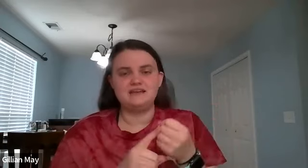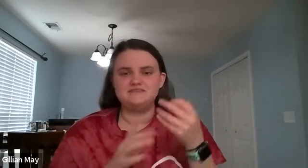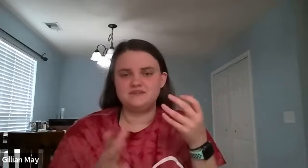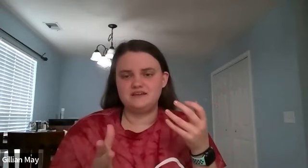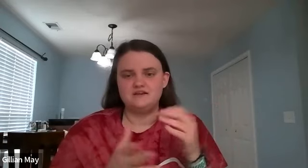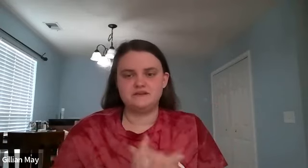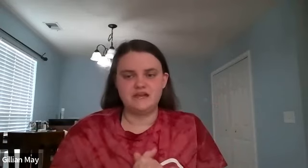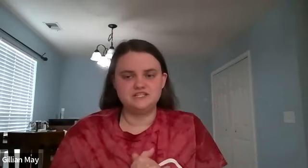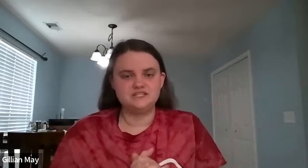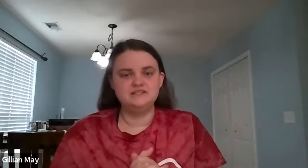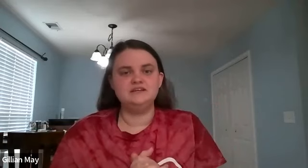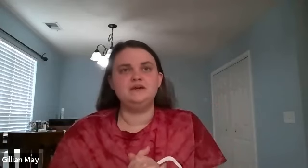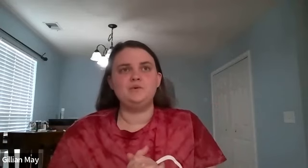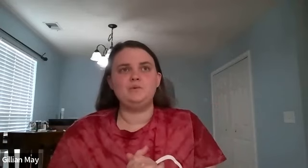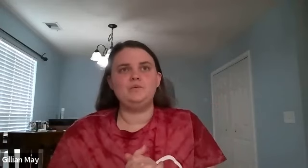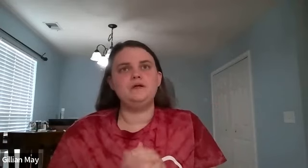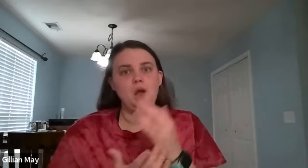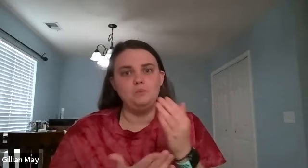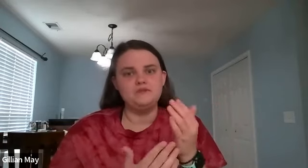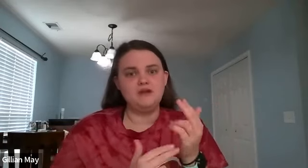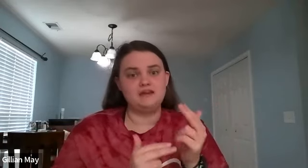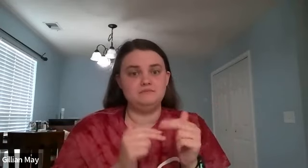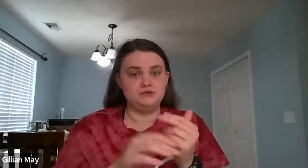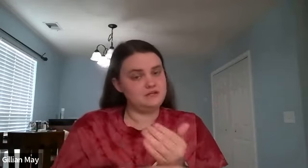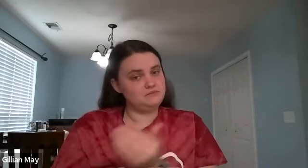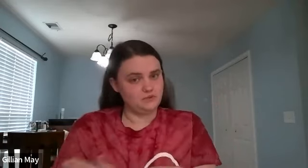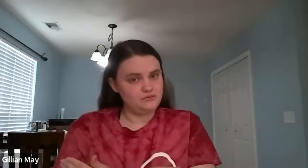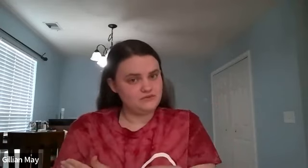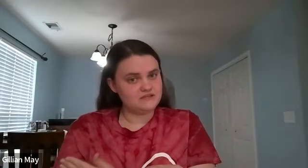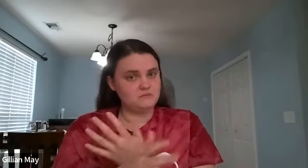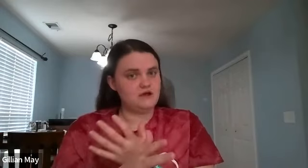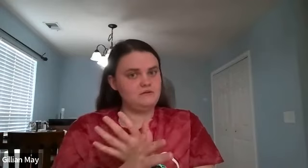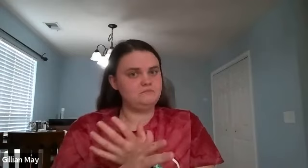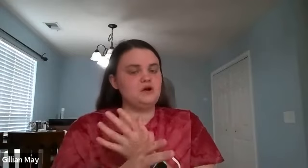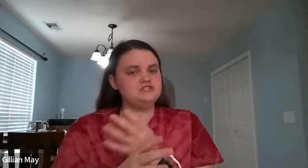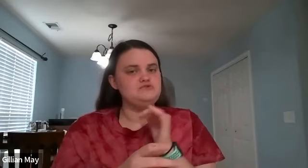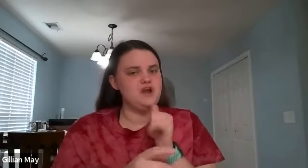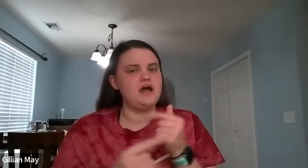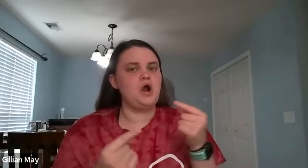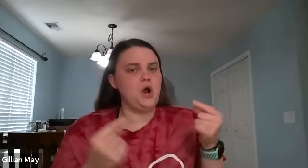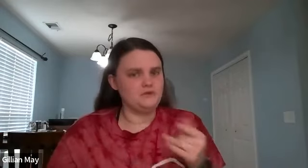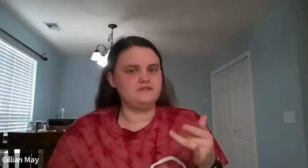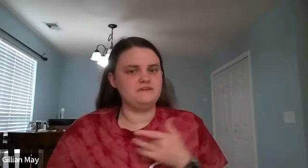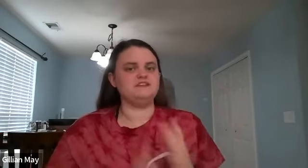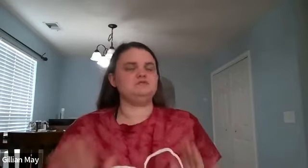asking for that clarification will help them kind of build and improve as well, but also not hurt their feelings where they're